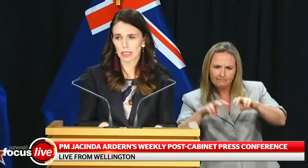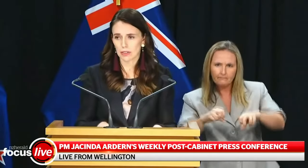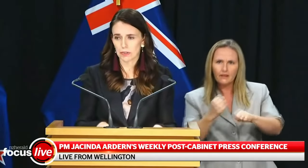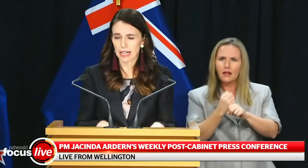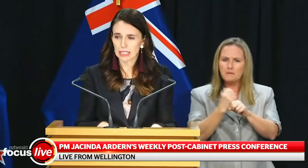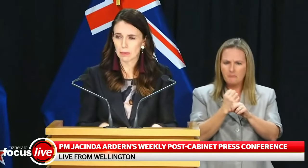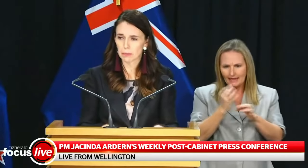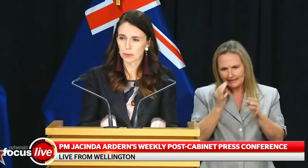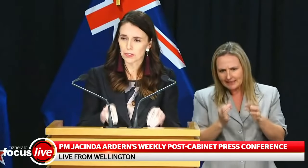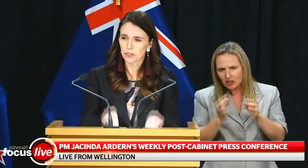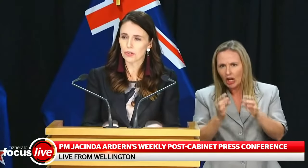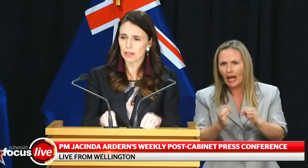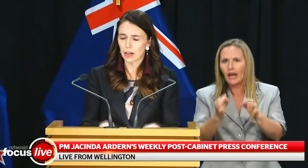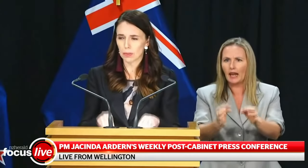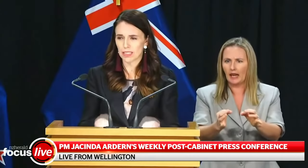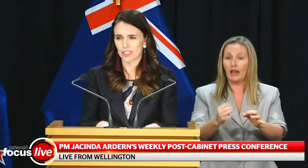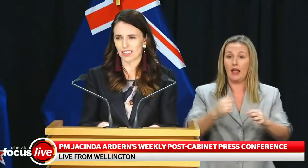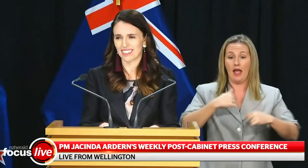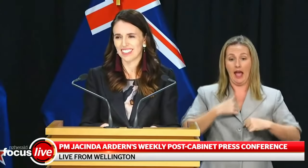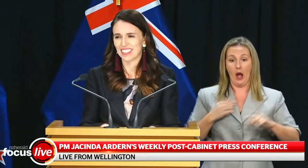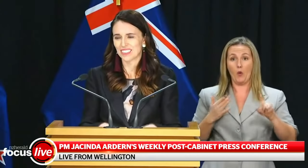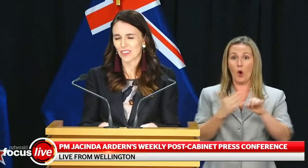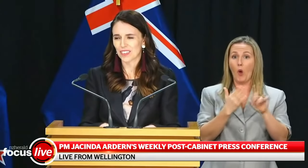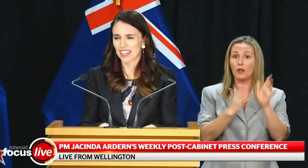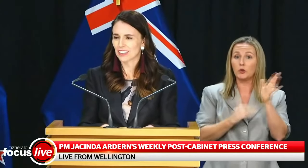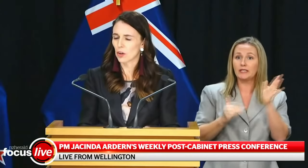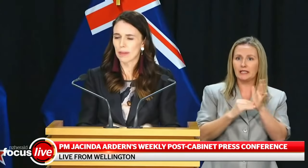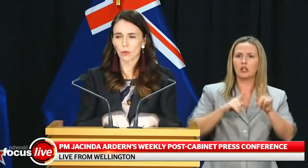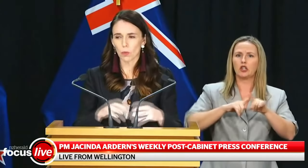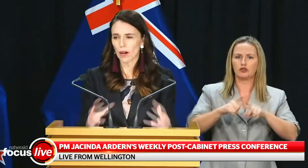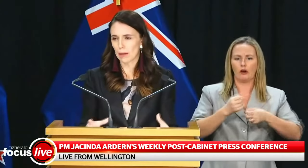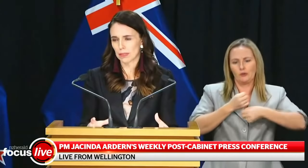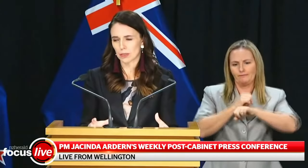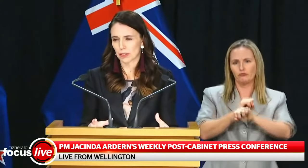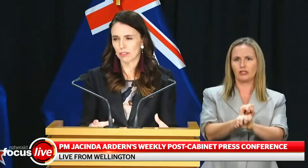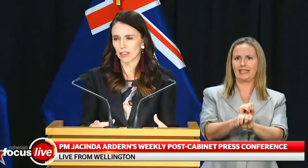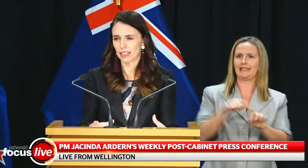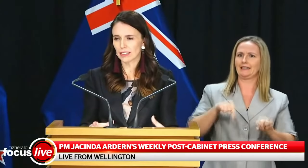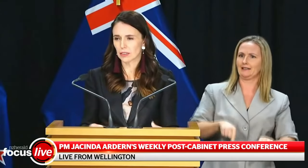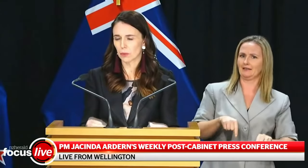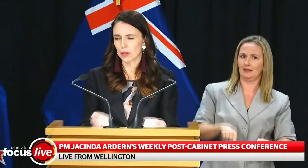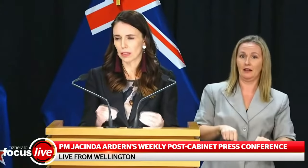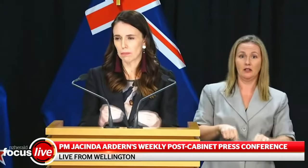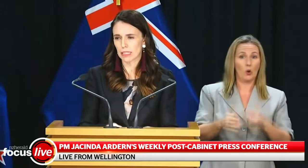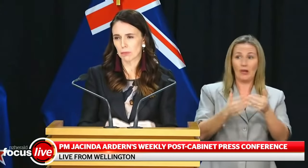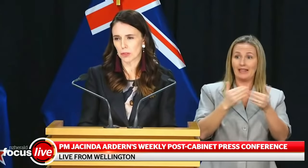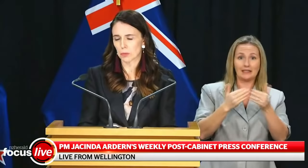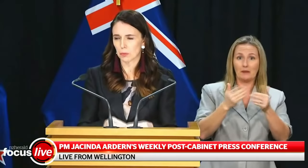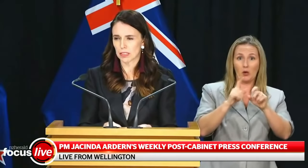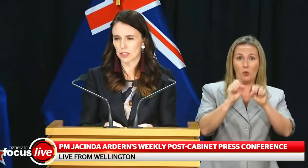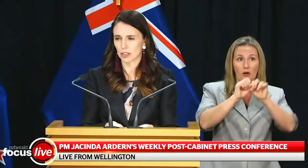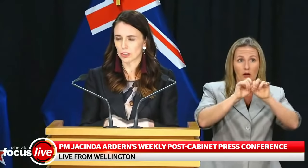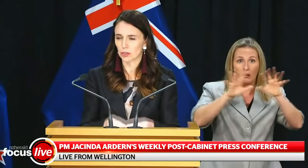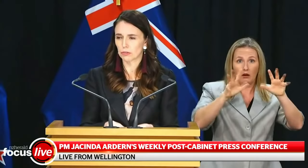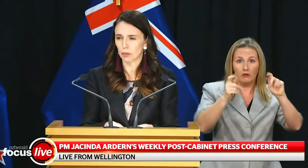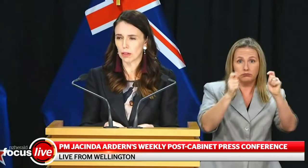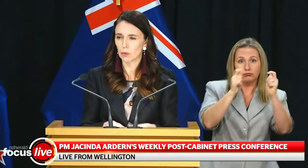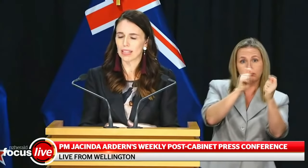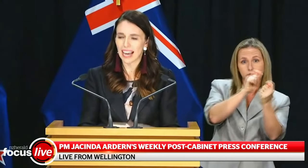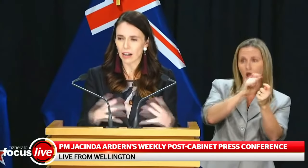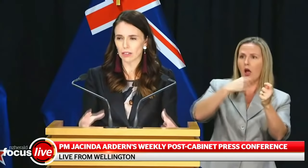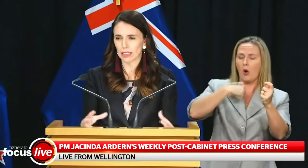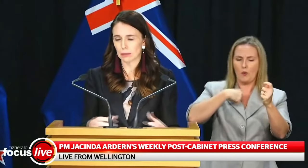goal as a country has to be preserve our position so that no matter what happens with a variant, we're in the best possible position to learn